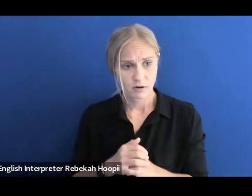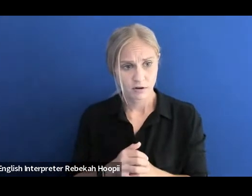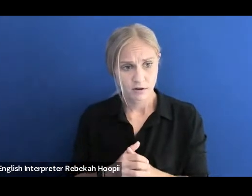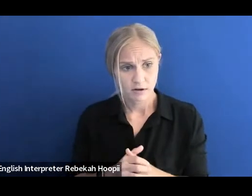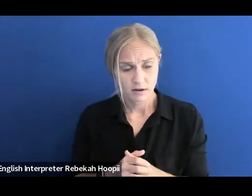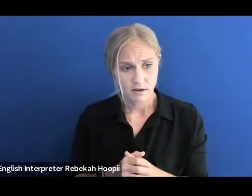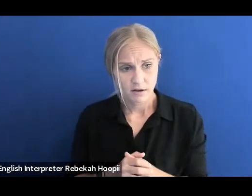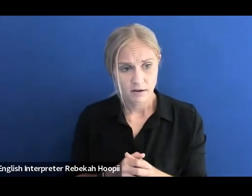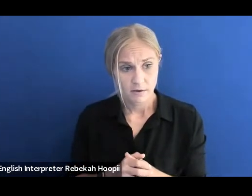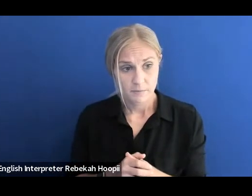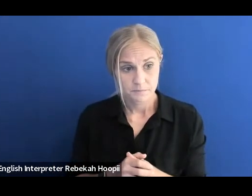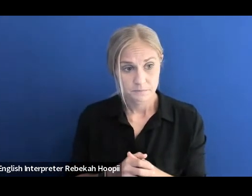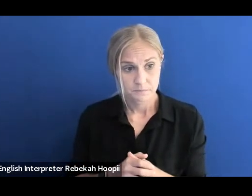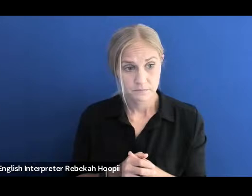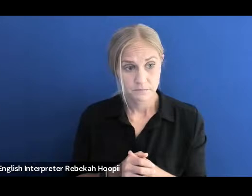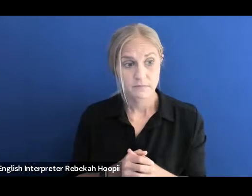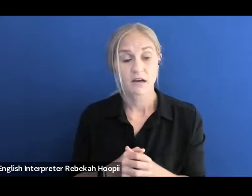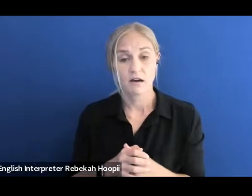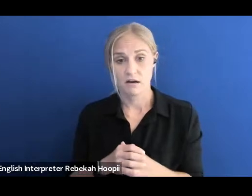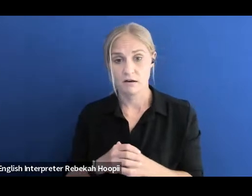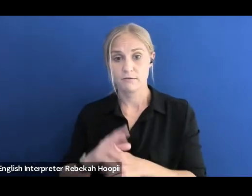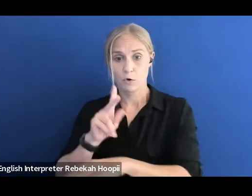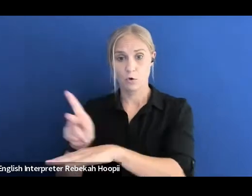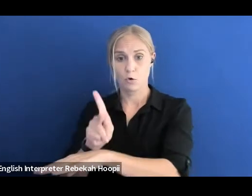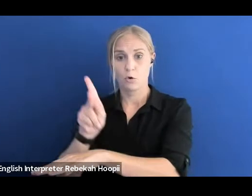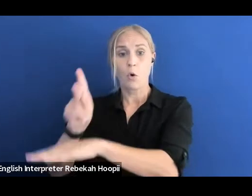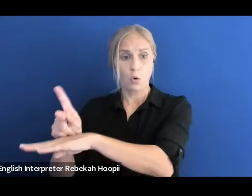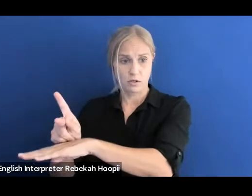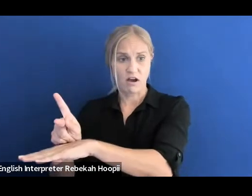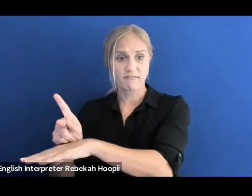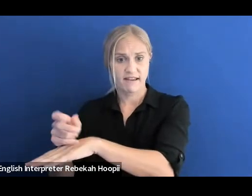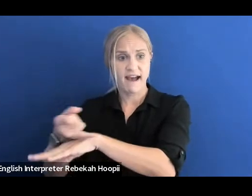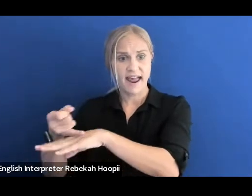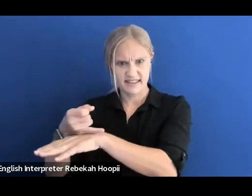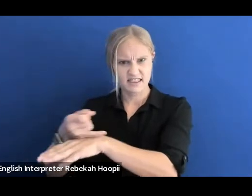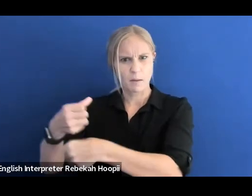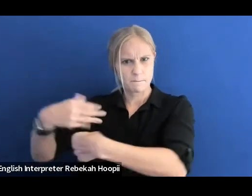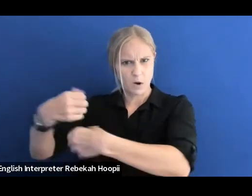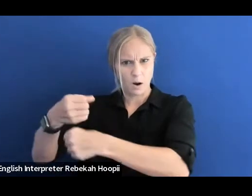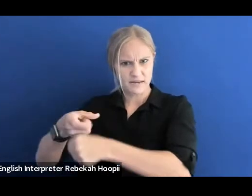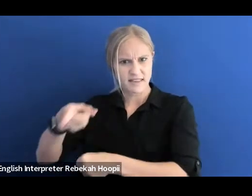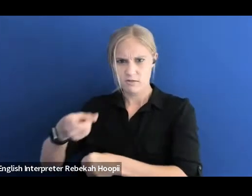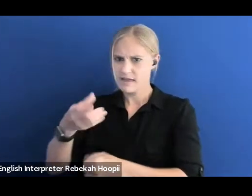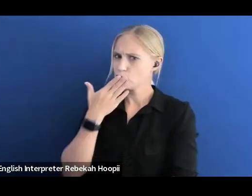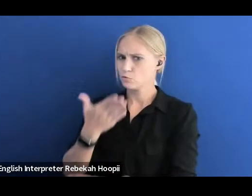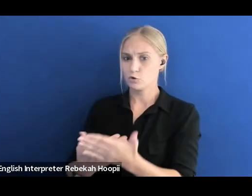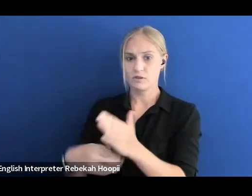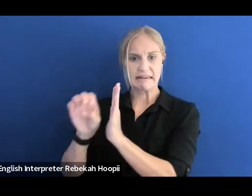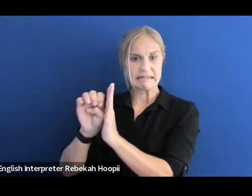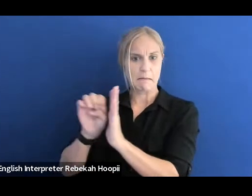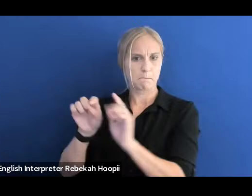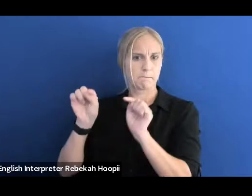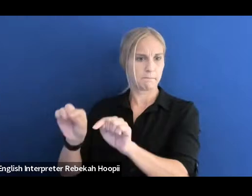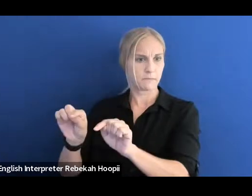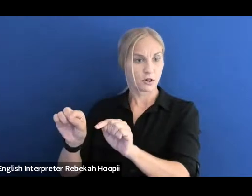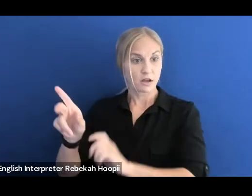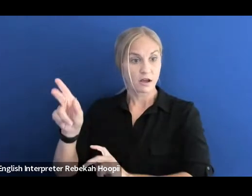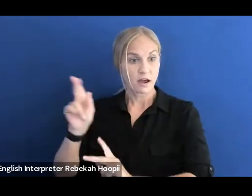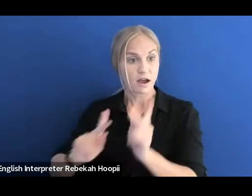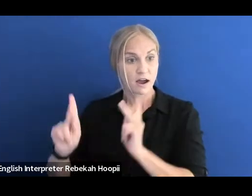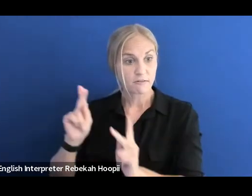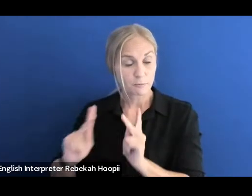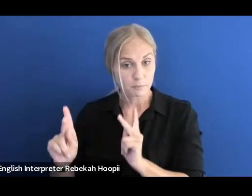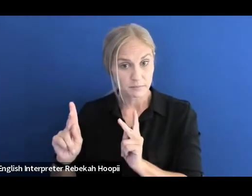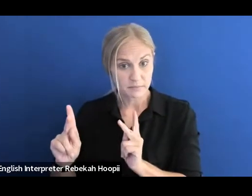of Pōhakuloa. I think that stands as an example of people standing up